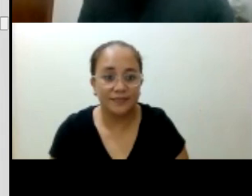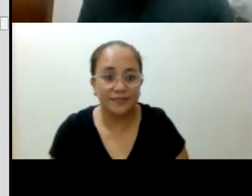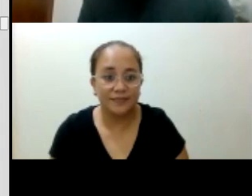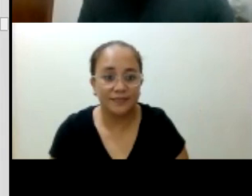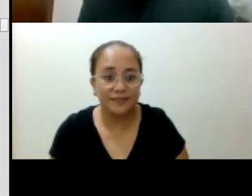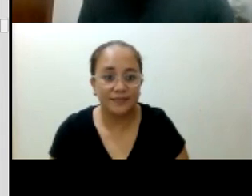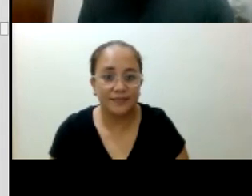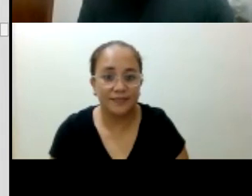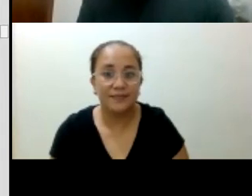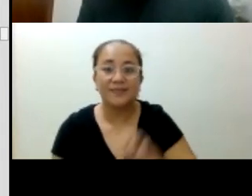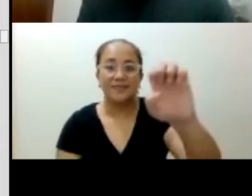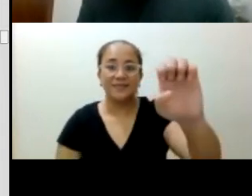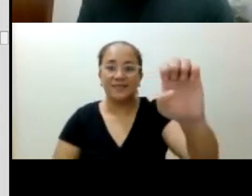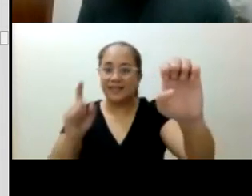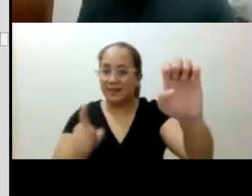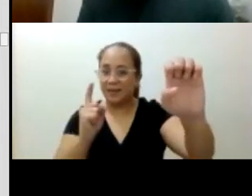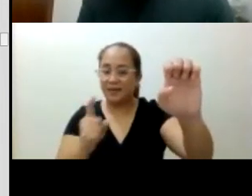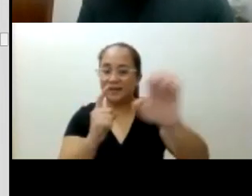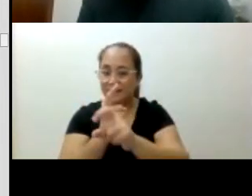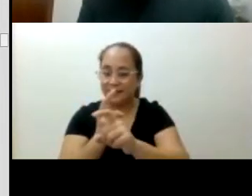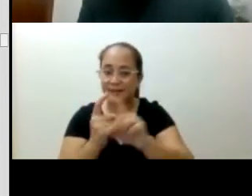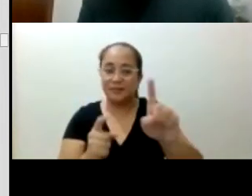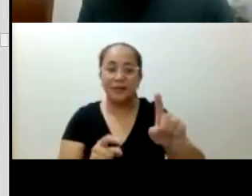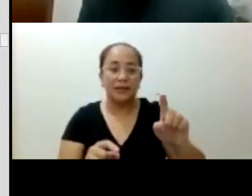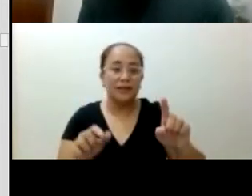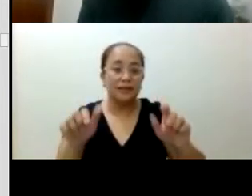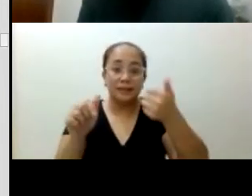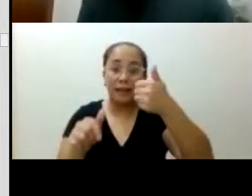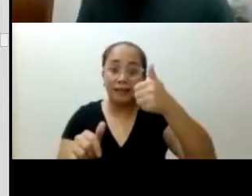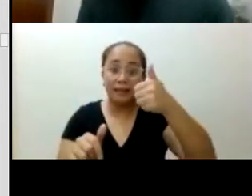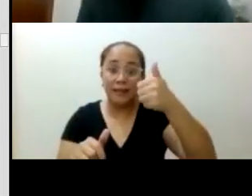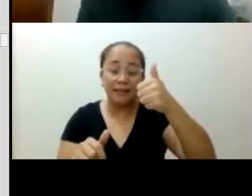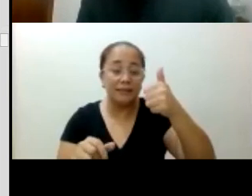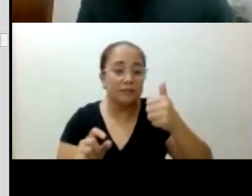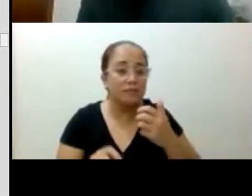question word, correct. Sign 4 is,